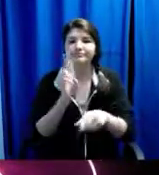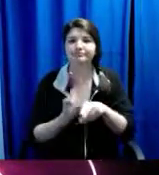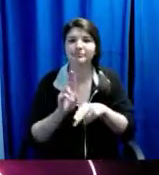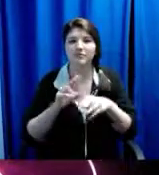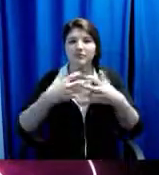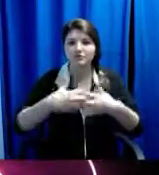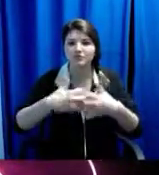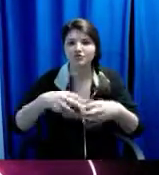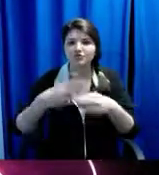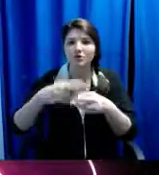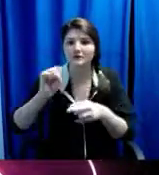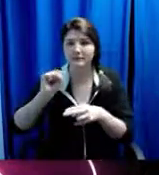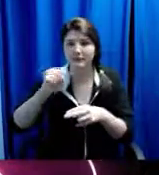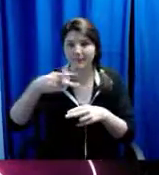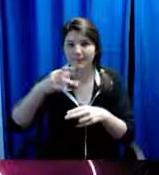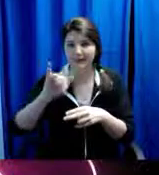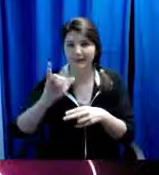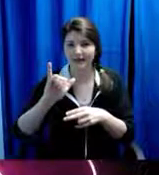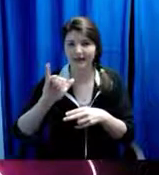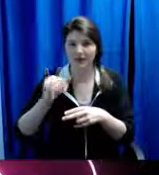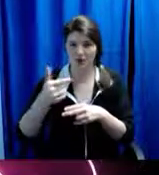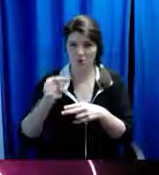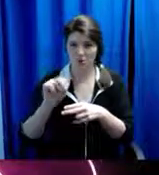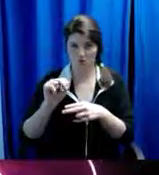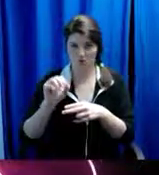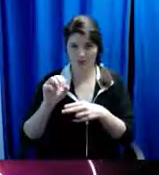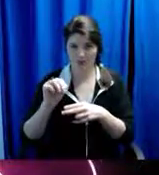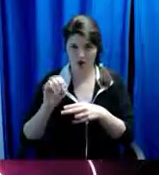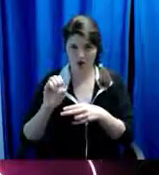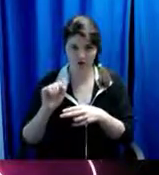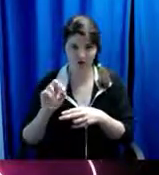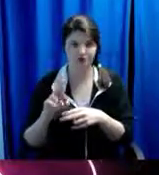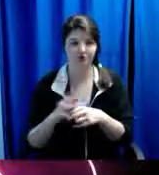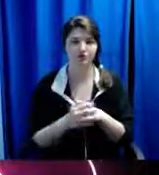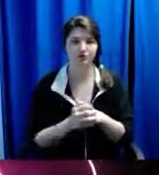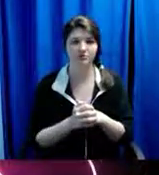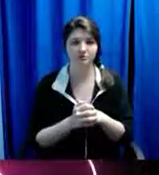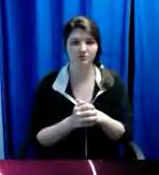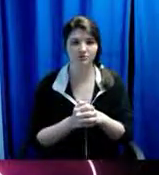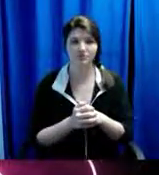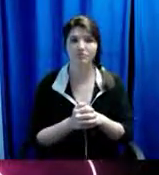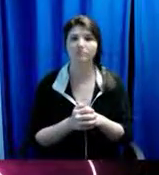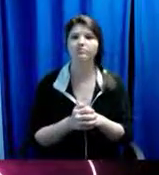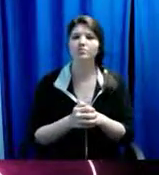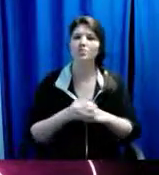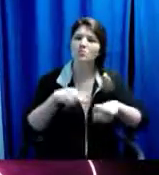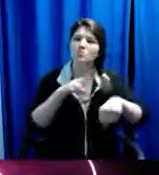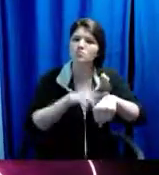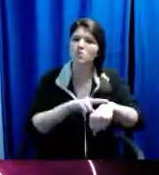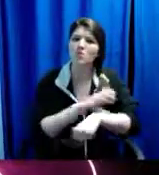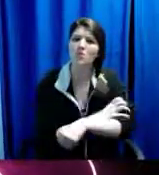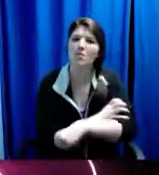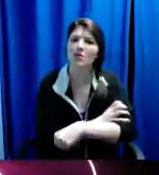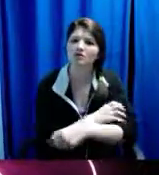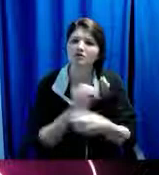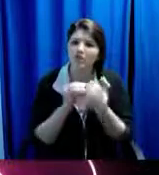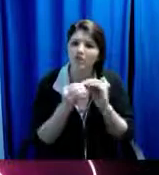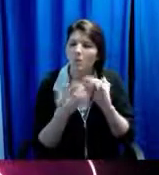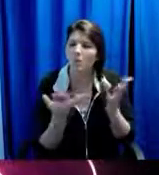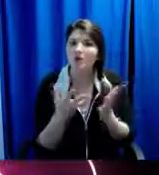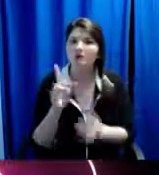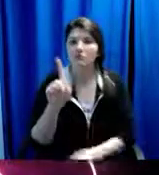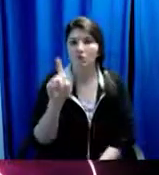120 by 80. This is normal blood pressure. The numerator 120